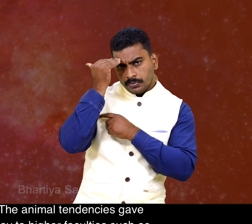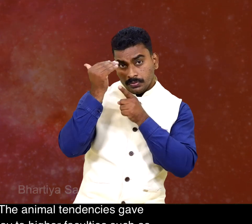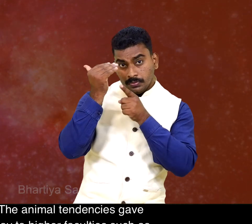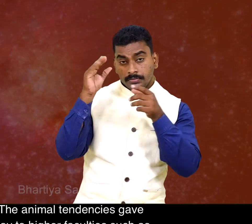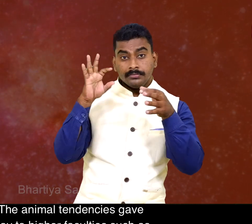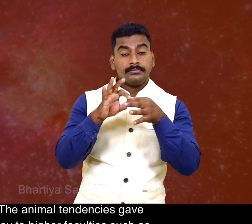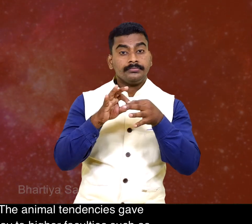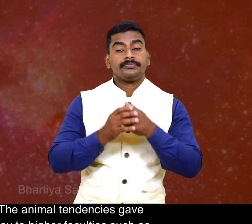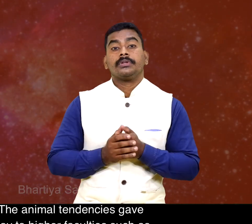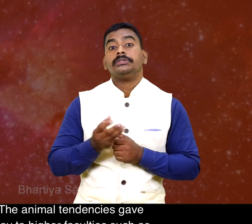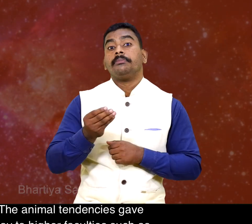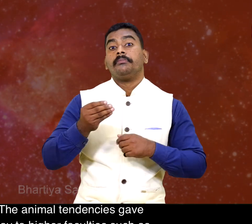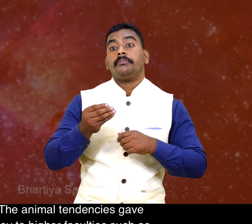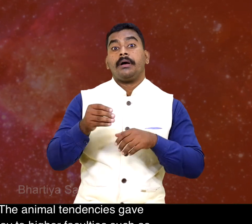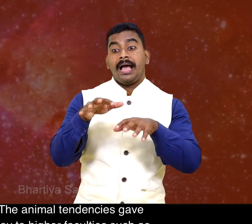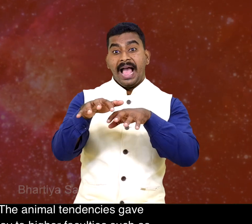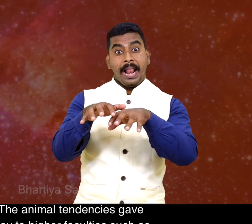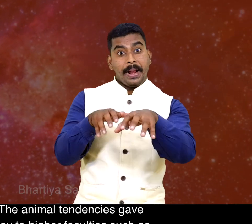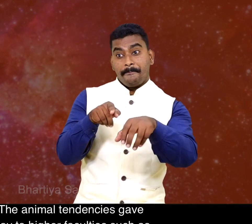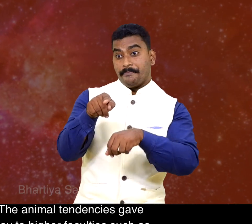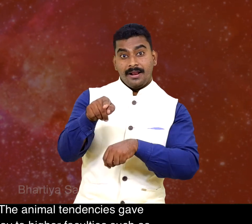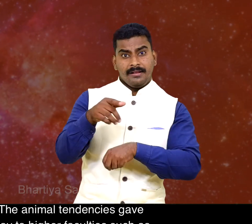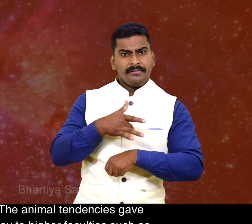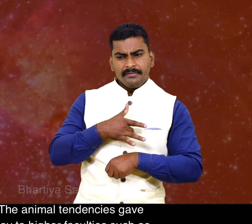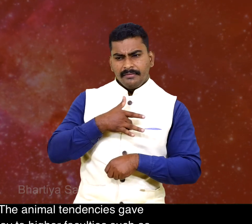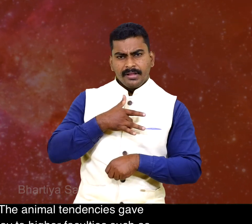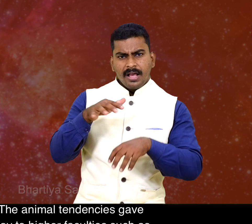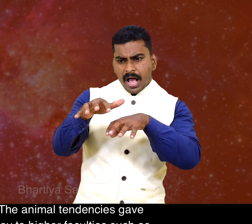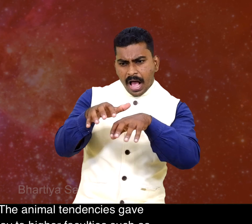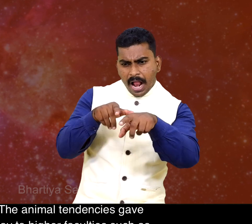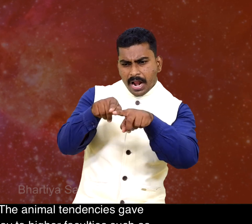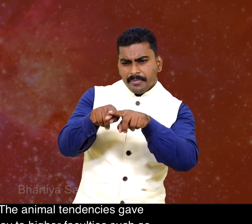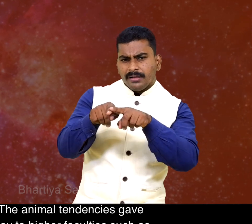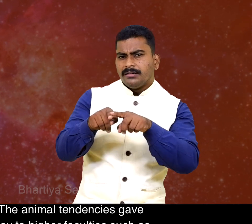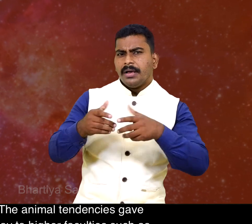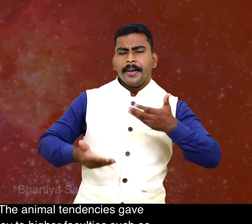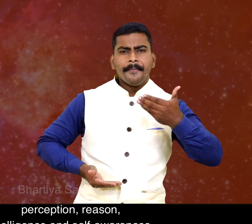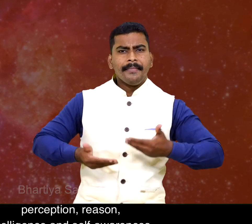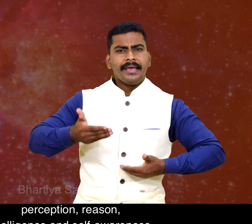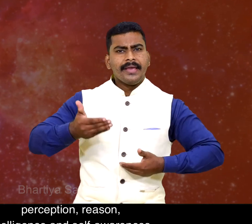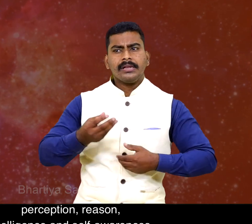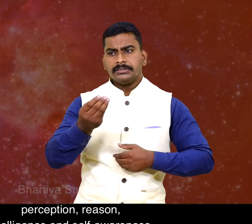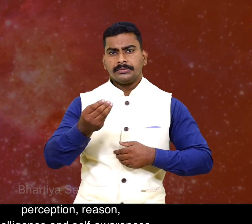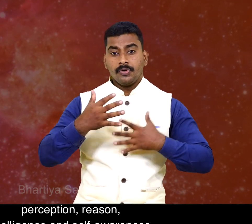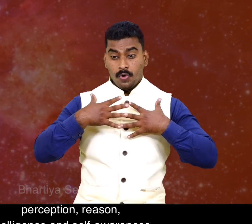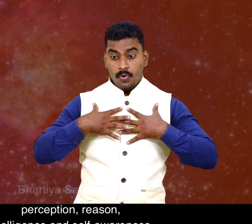animal tendencies gave way to higher faculties such as perception,